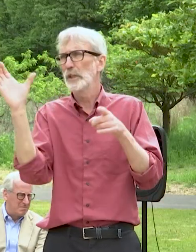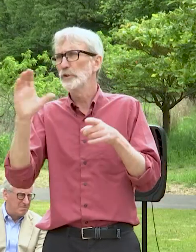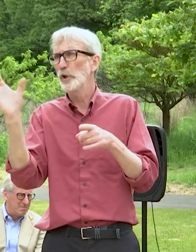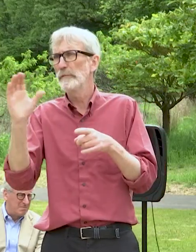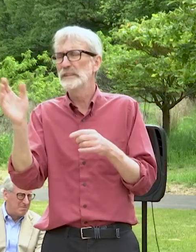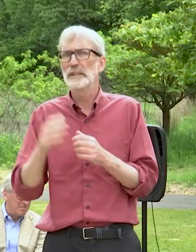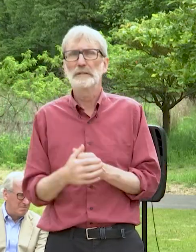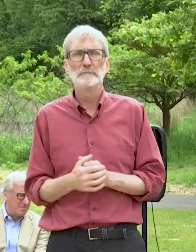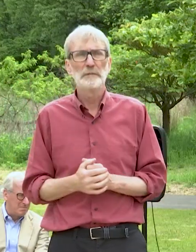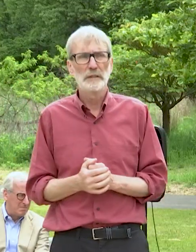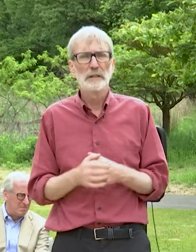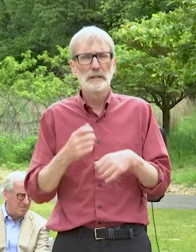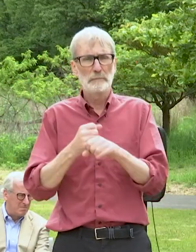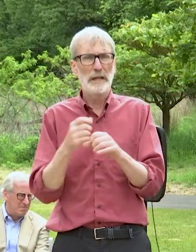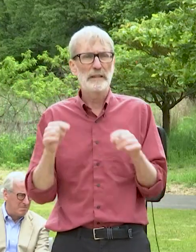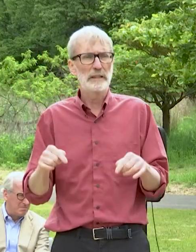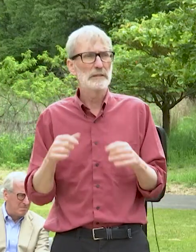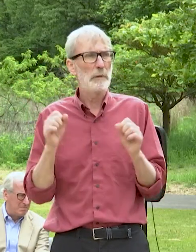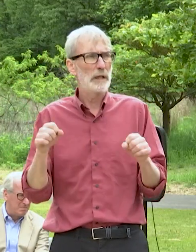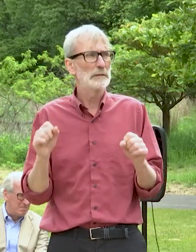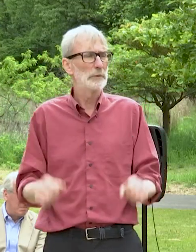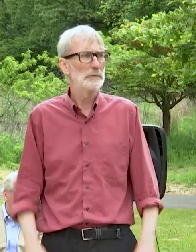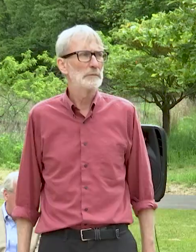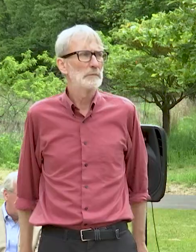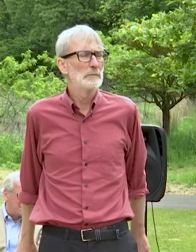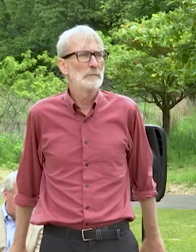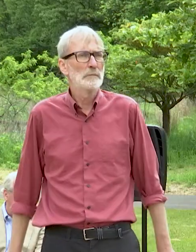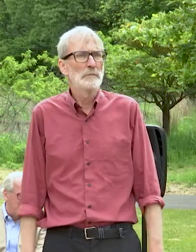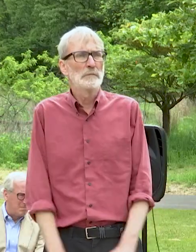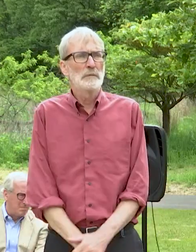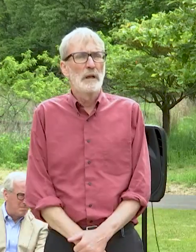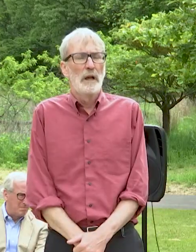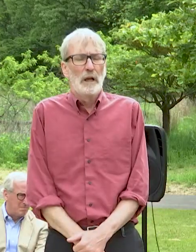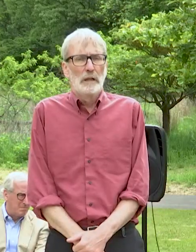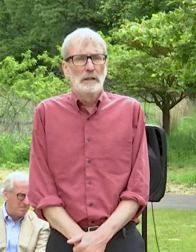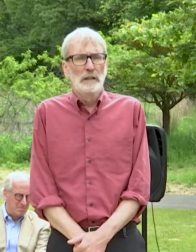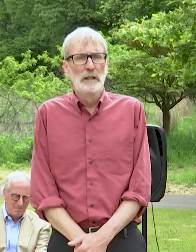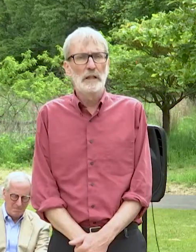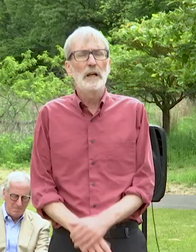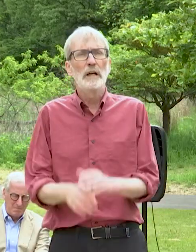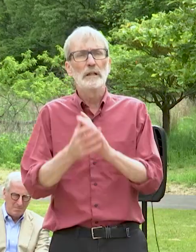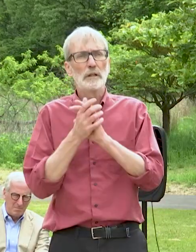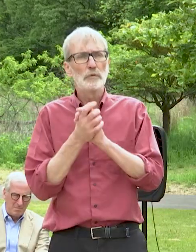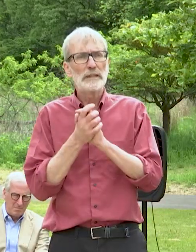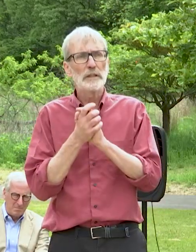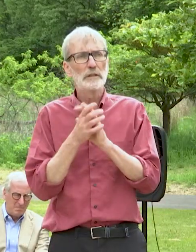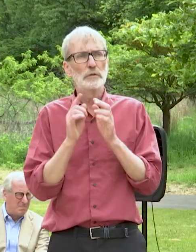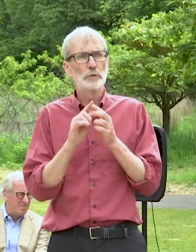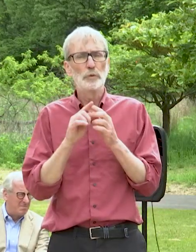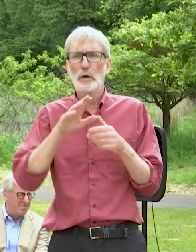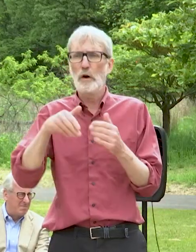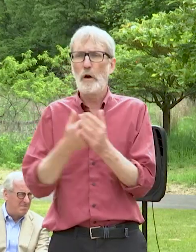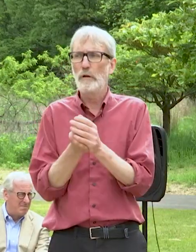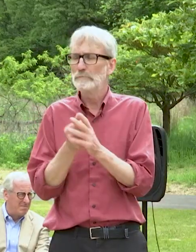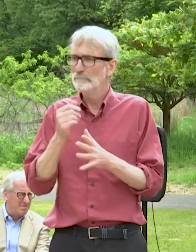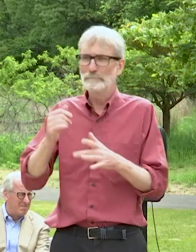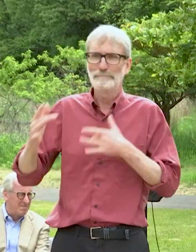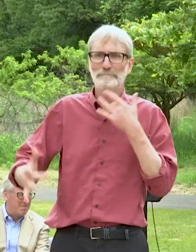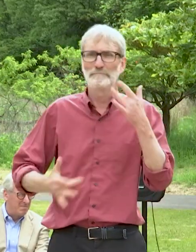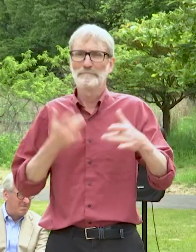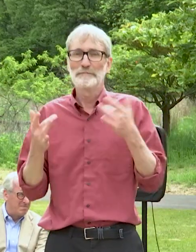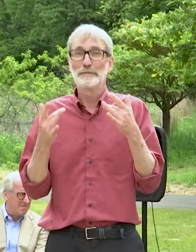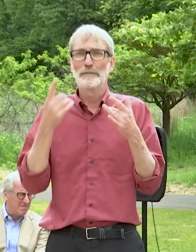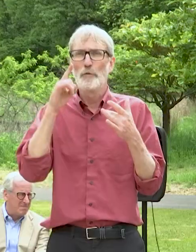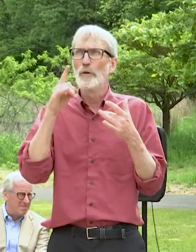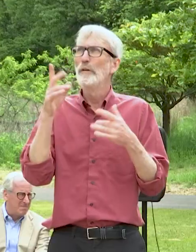Conservancy to make this possible. So I really want to say congratulations to everyone. I am so excited for Pittsburghers